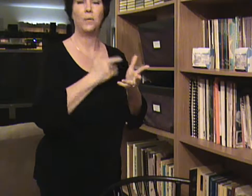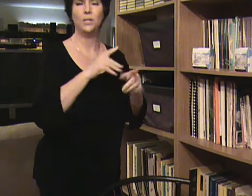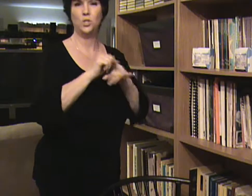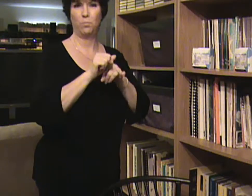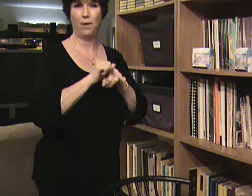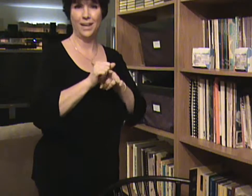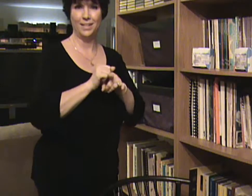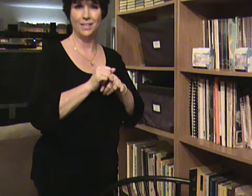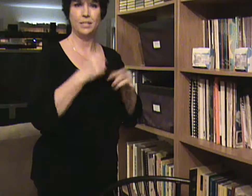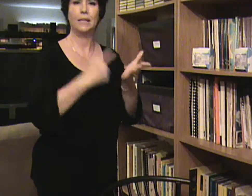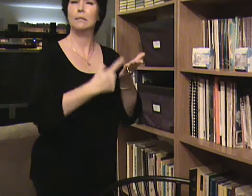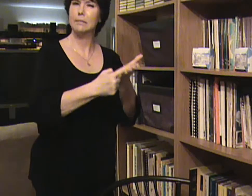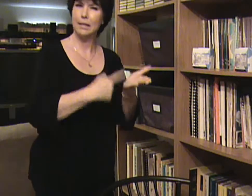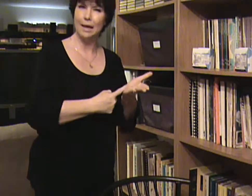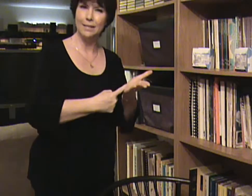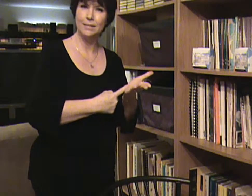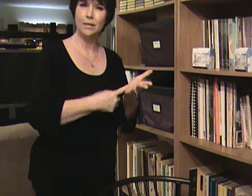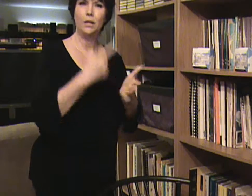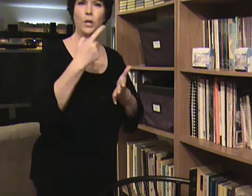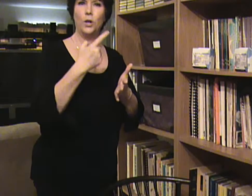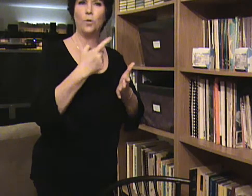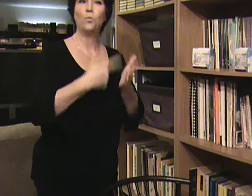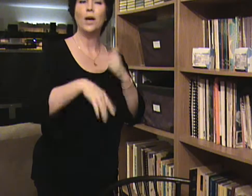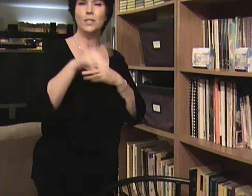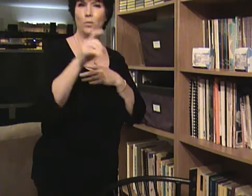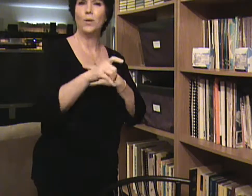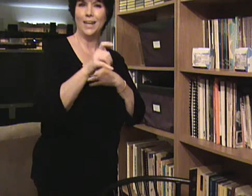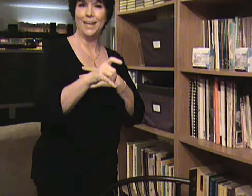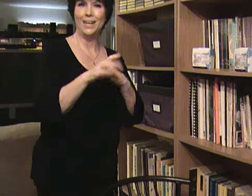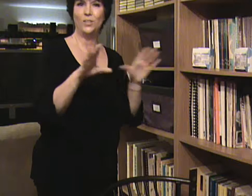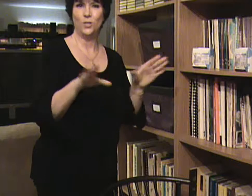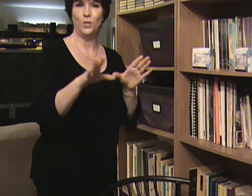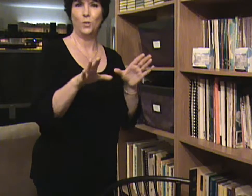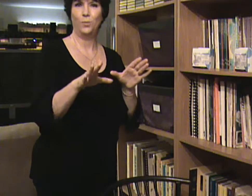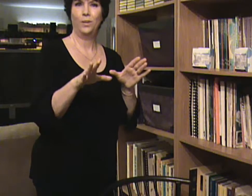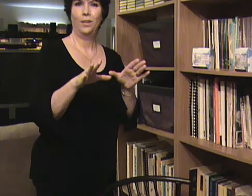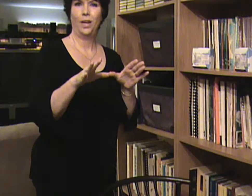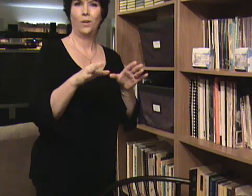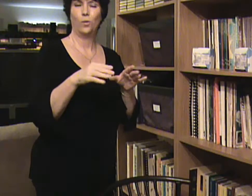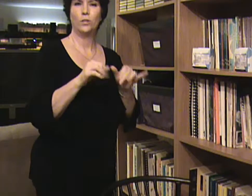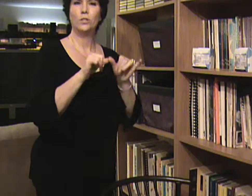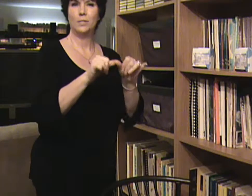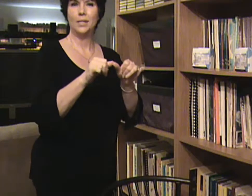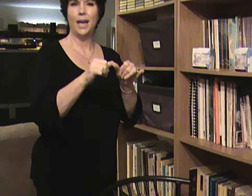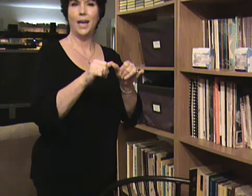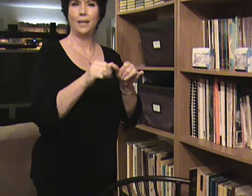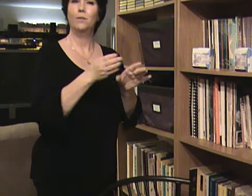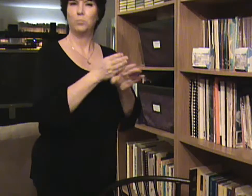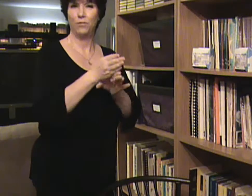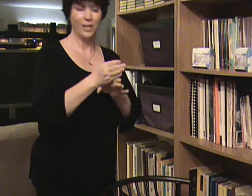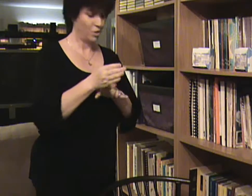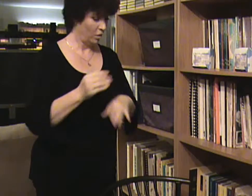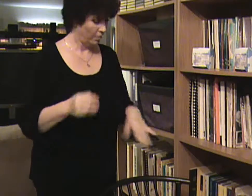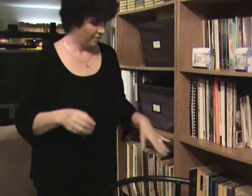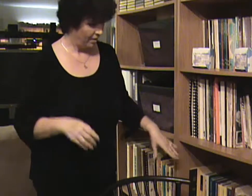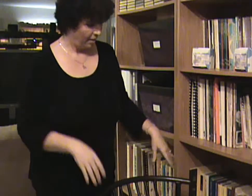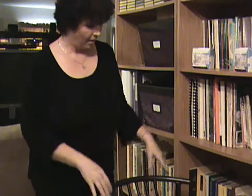us to practice and discuss, you know, what did we need to do in order to stay professional.